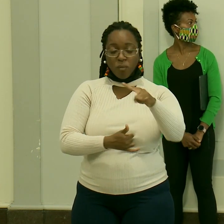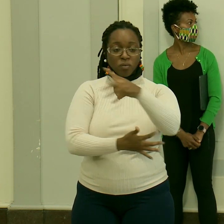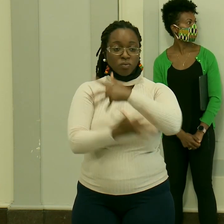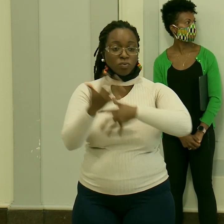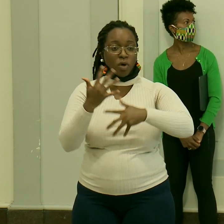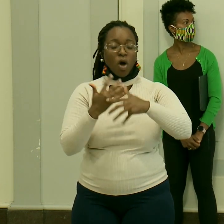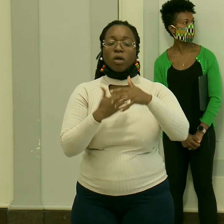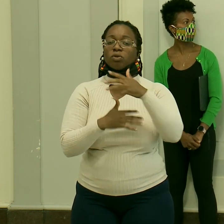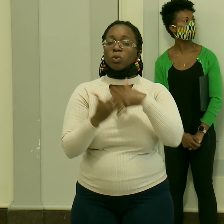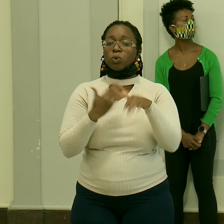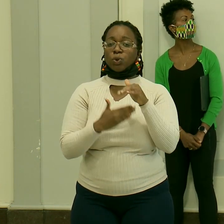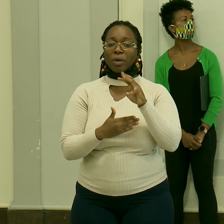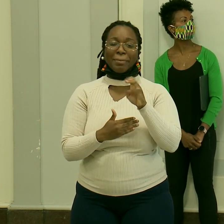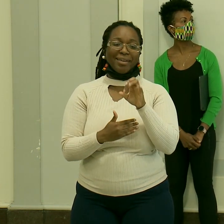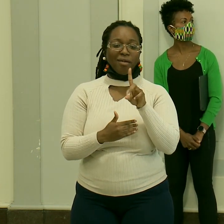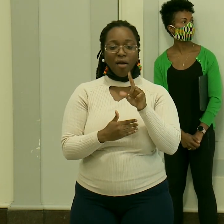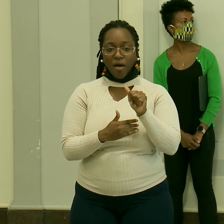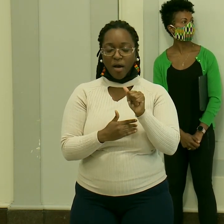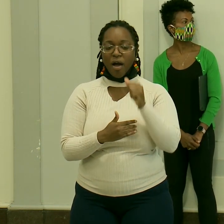at